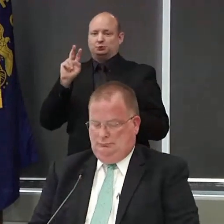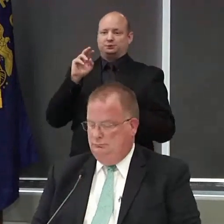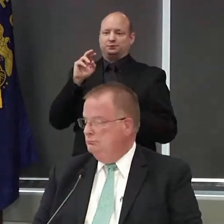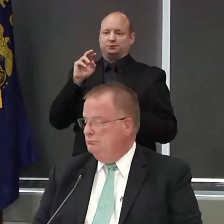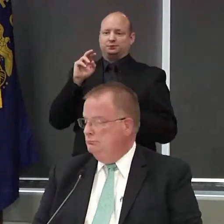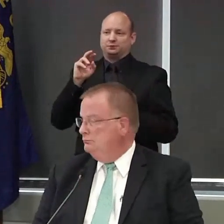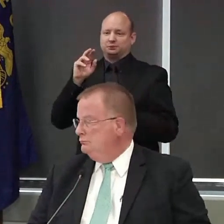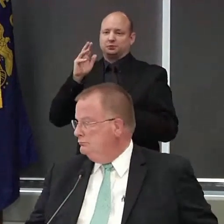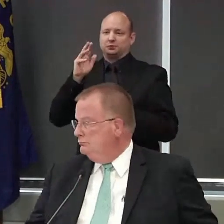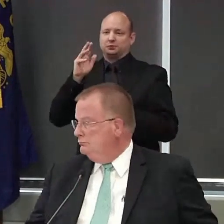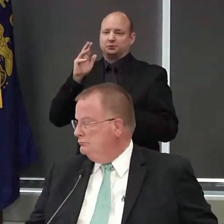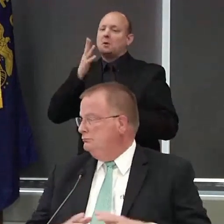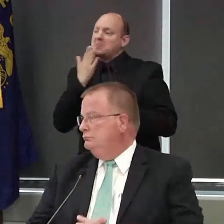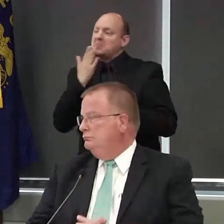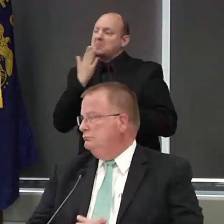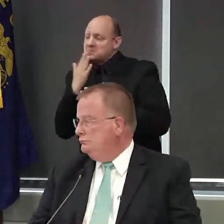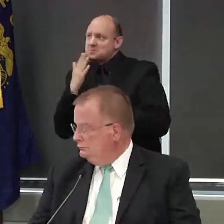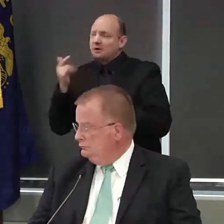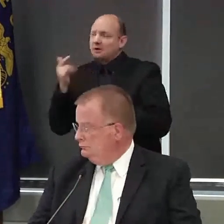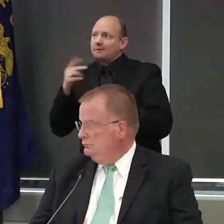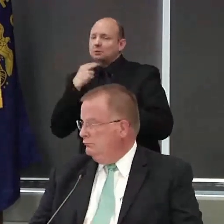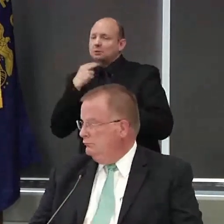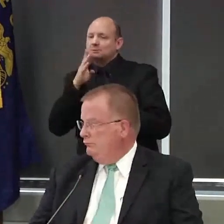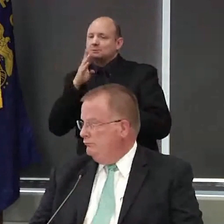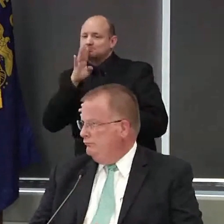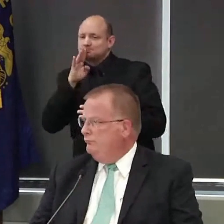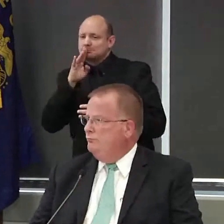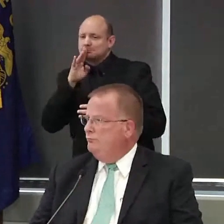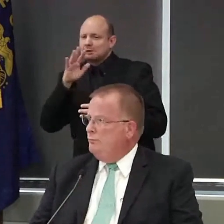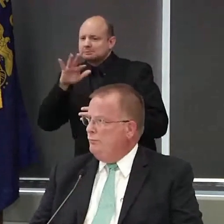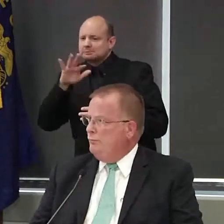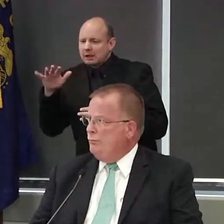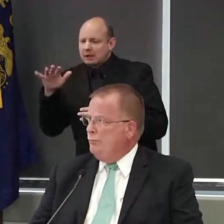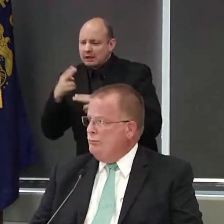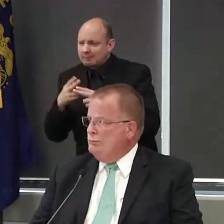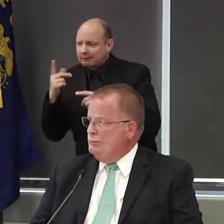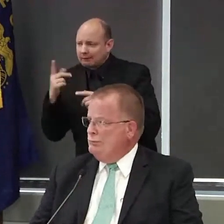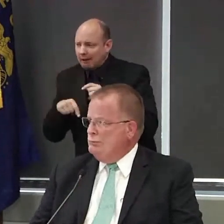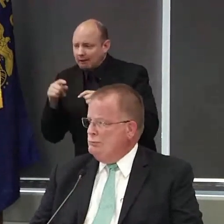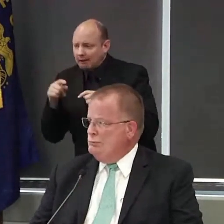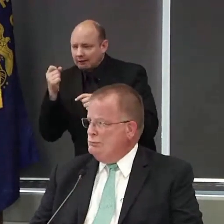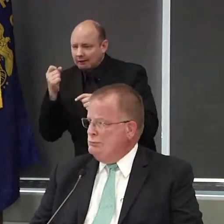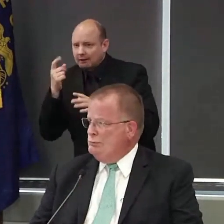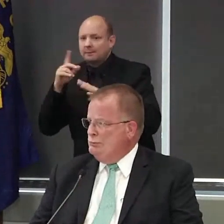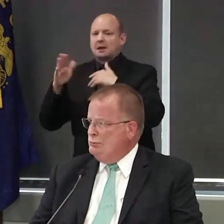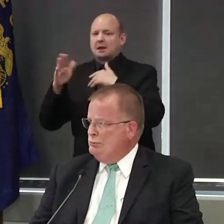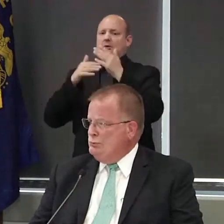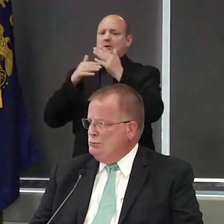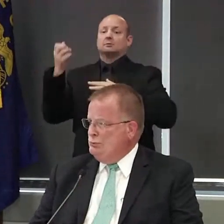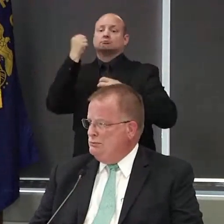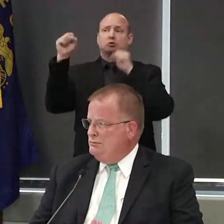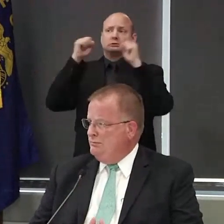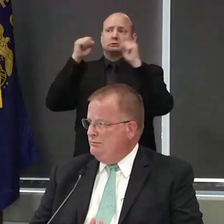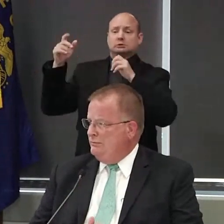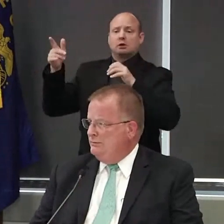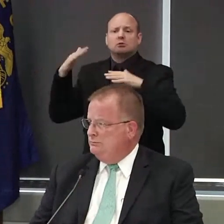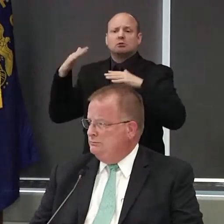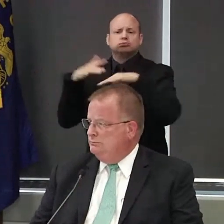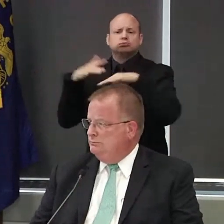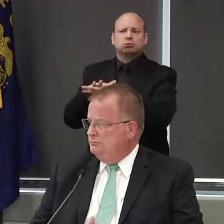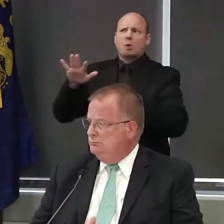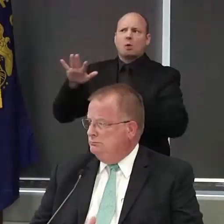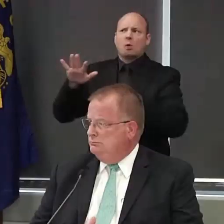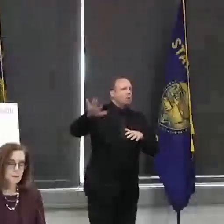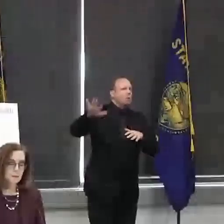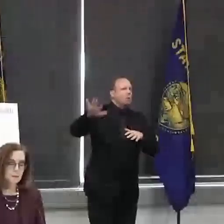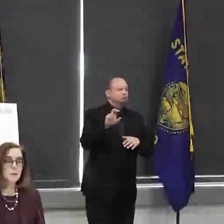Thank you very much. Yes, this is Galen Etlin at KGW. Now, we've seen the large gatherings and demonstrations around the state that we were talking about earlier. How has that